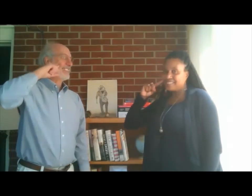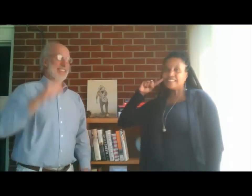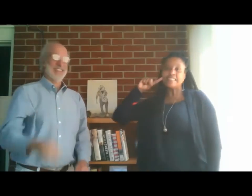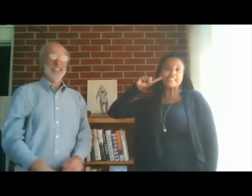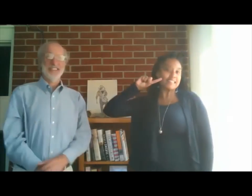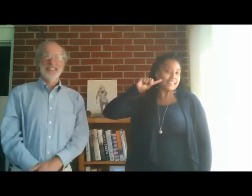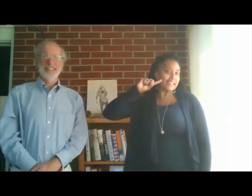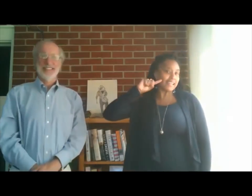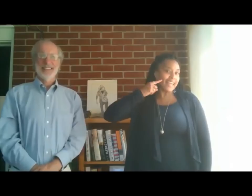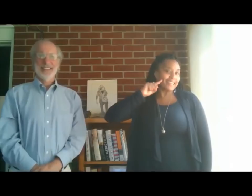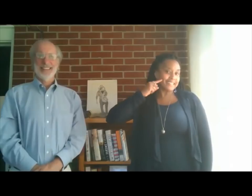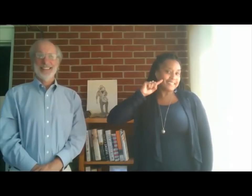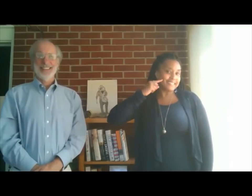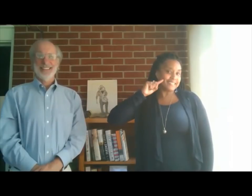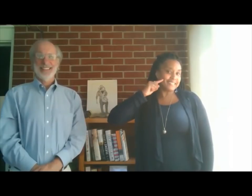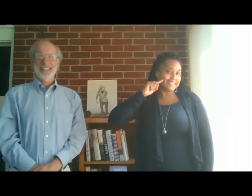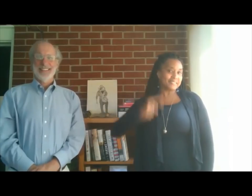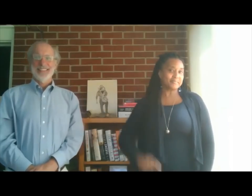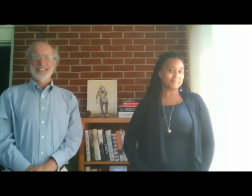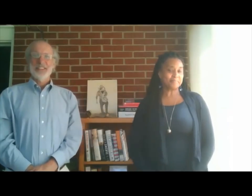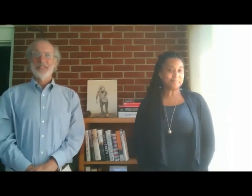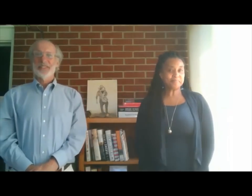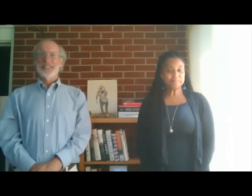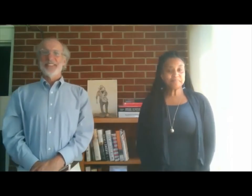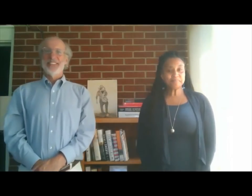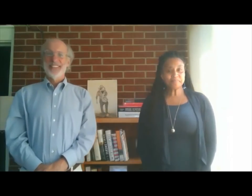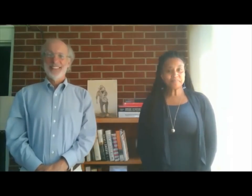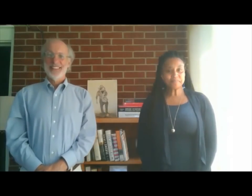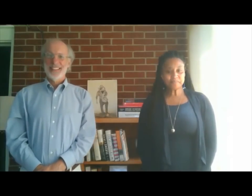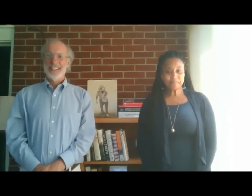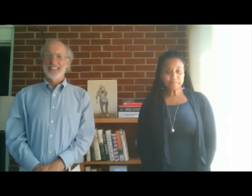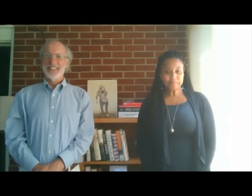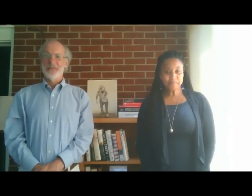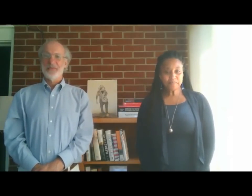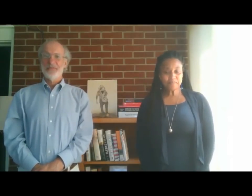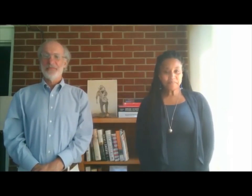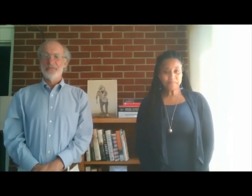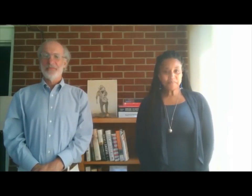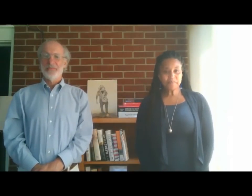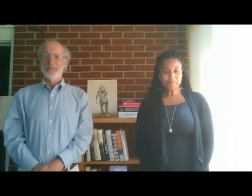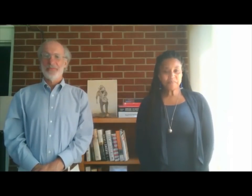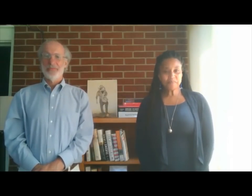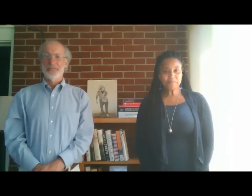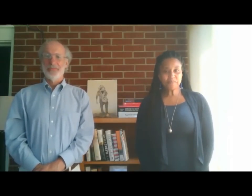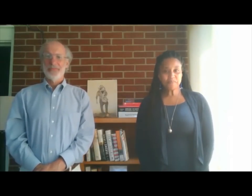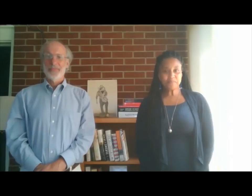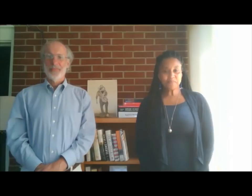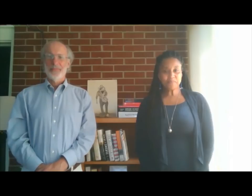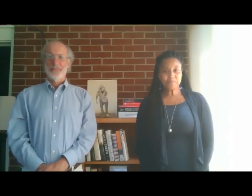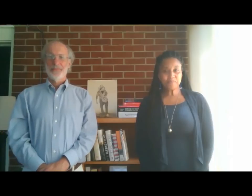Candy. Candy. Your turn. Candy.